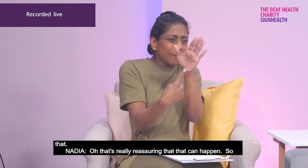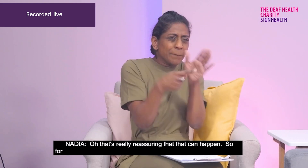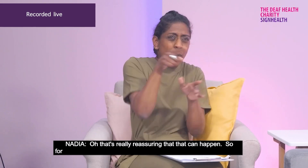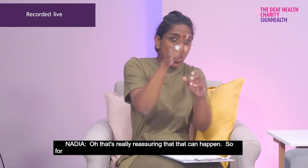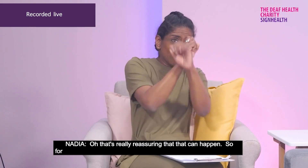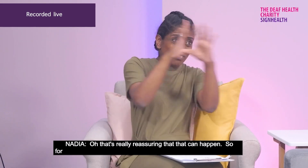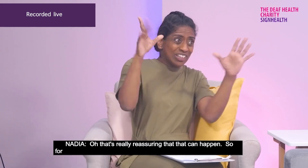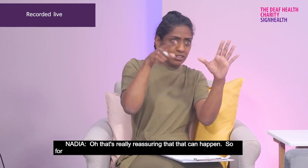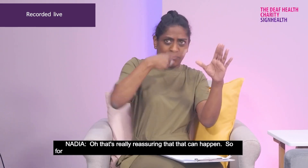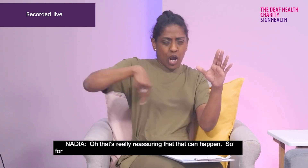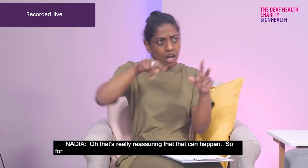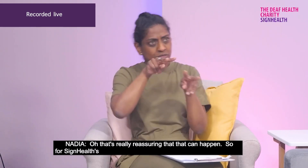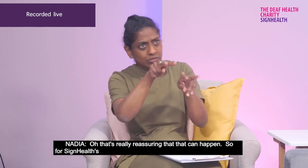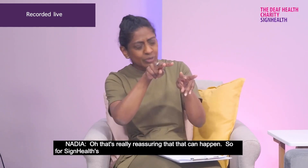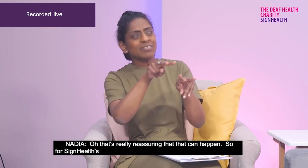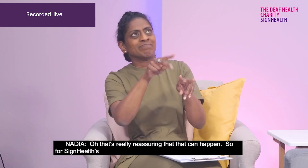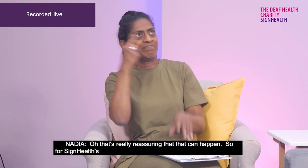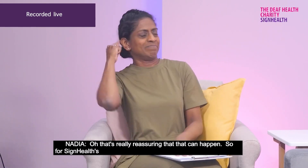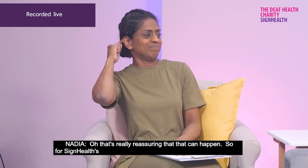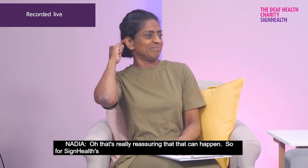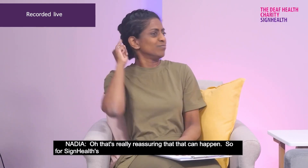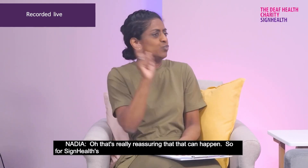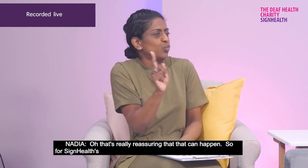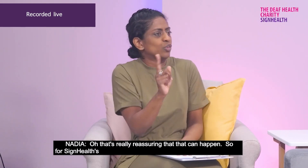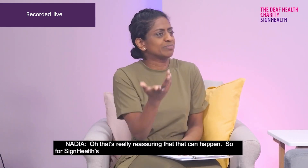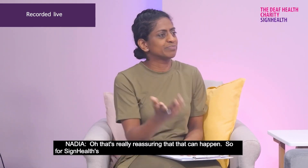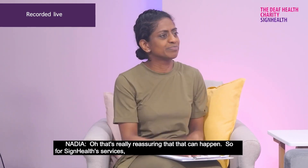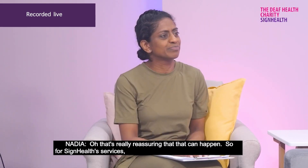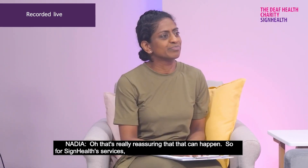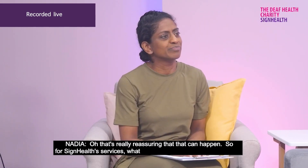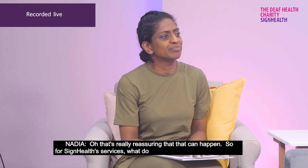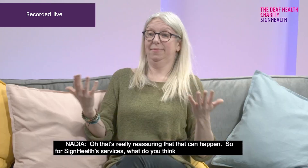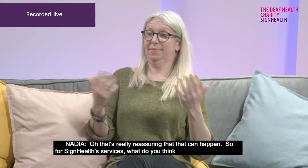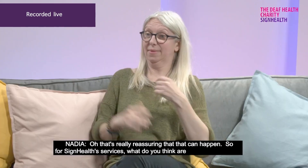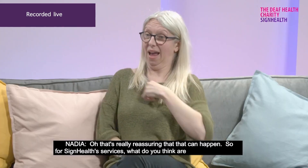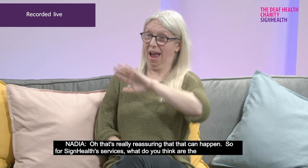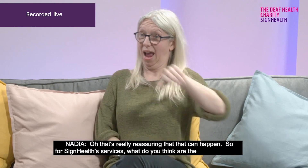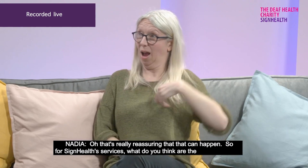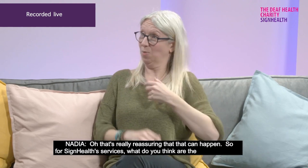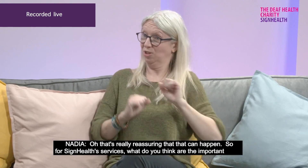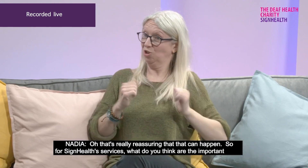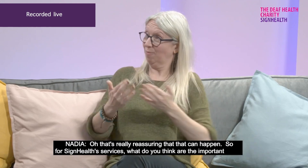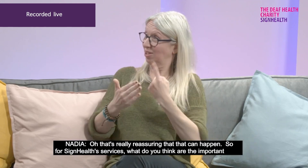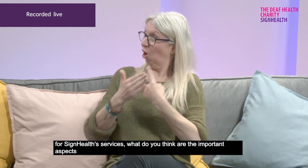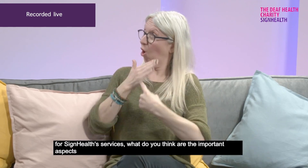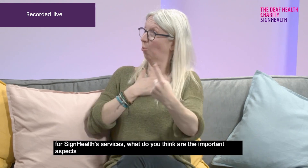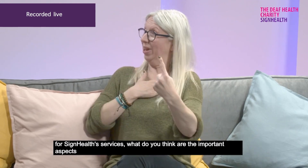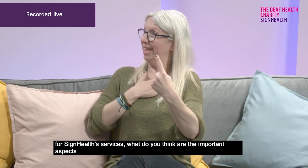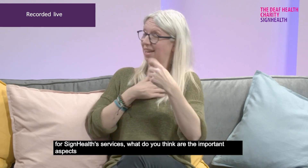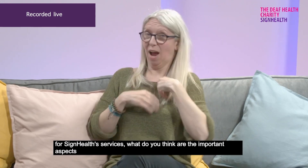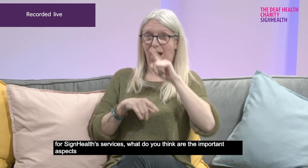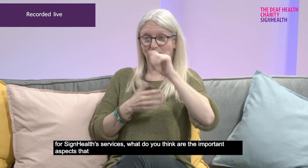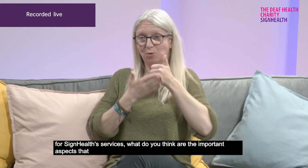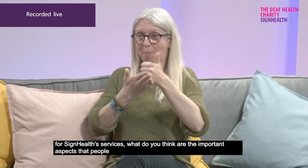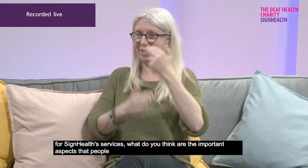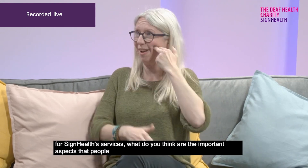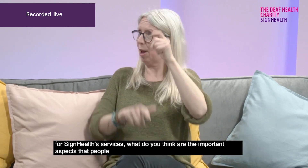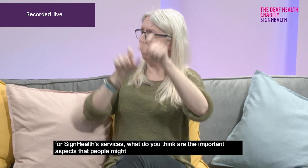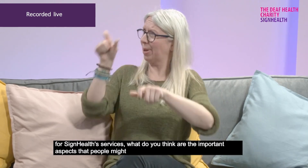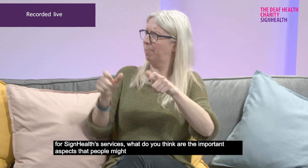So for SignHealth's services, what do you think are the important aspects that people might need to be aware